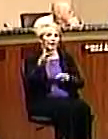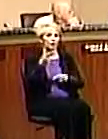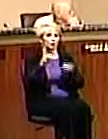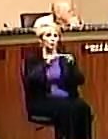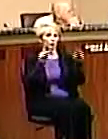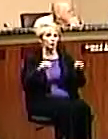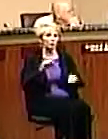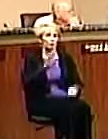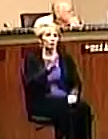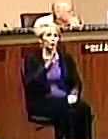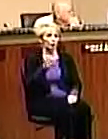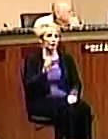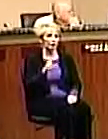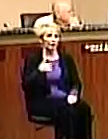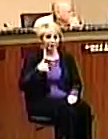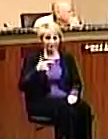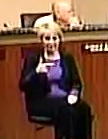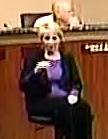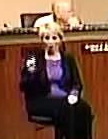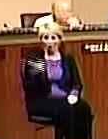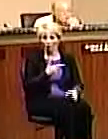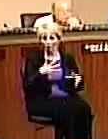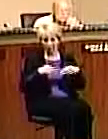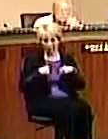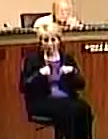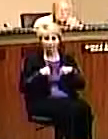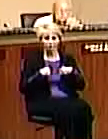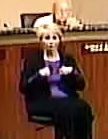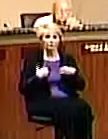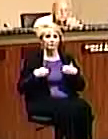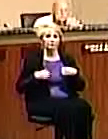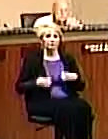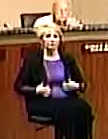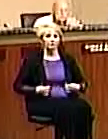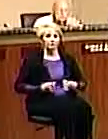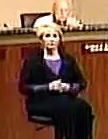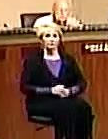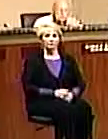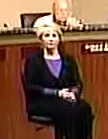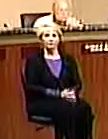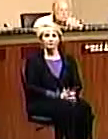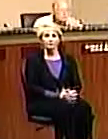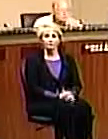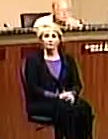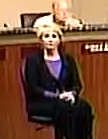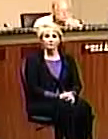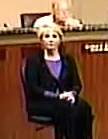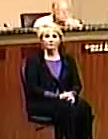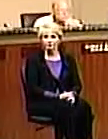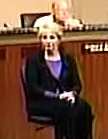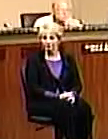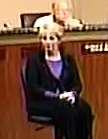Burke County. Second. Have a second. All in favor? Aye. All right. Okay.